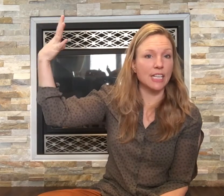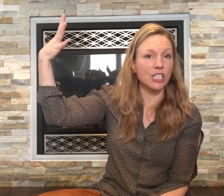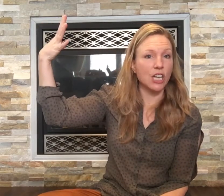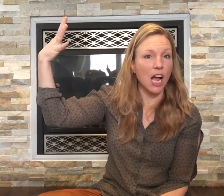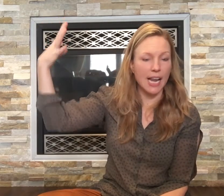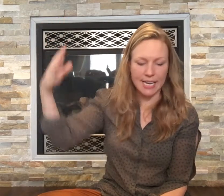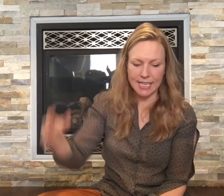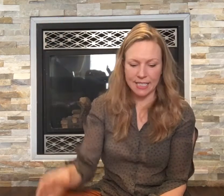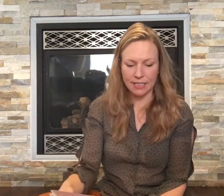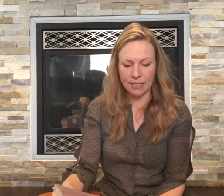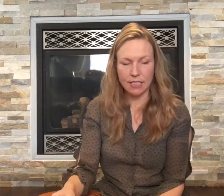Sunshine,